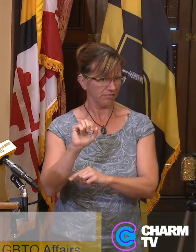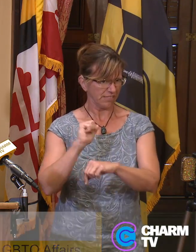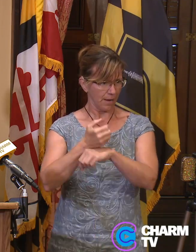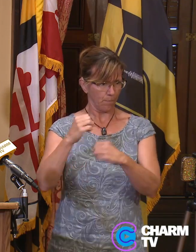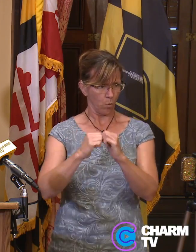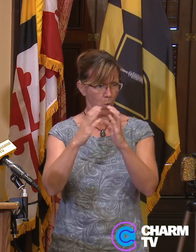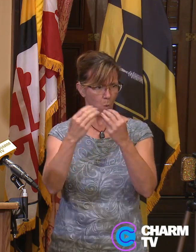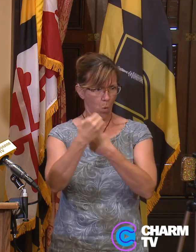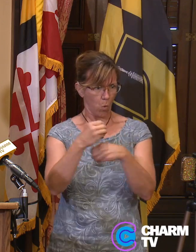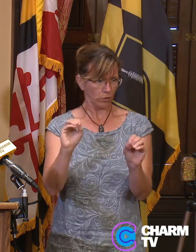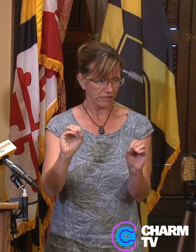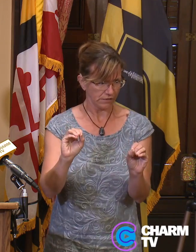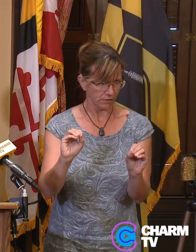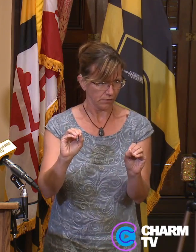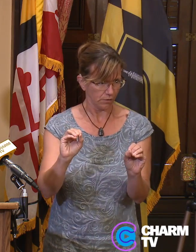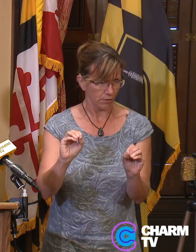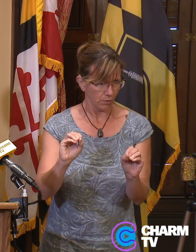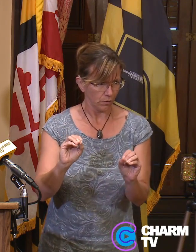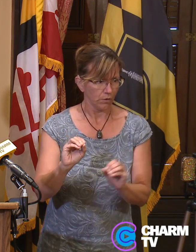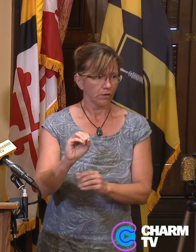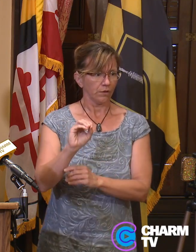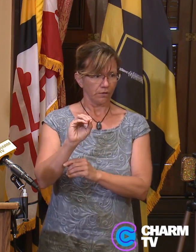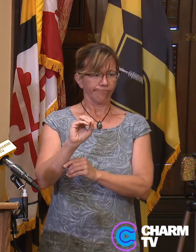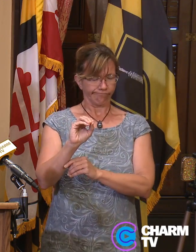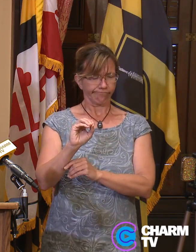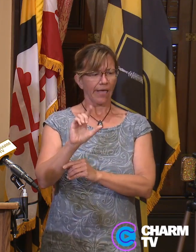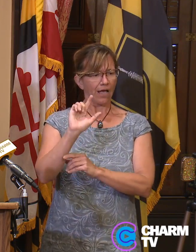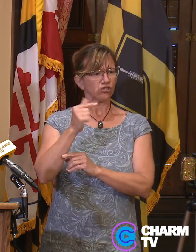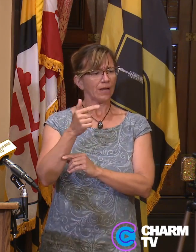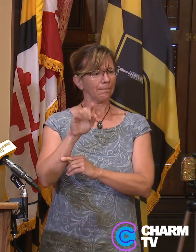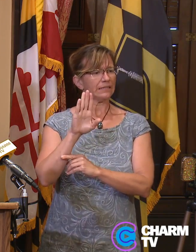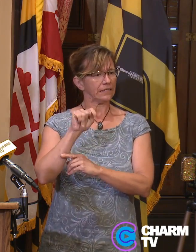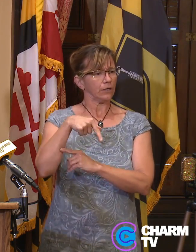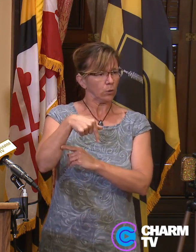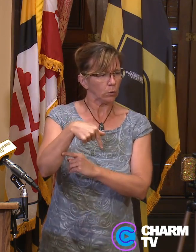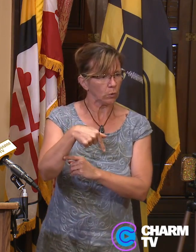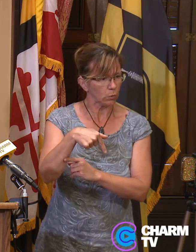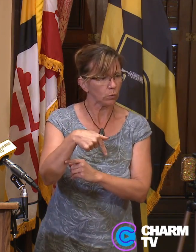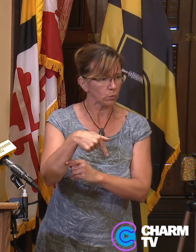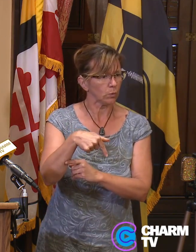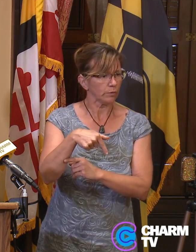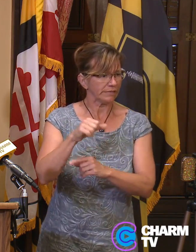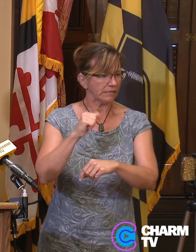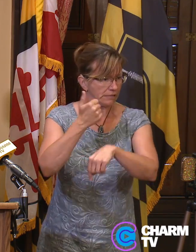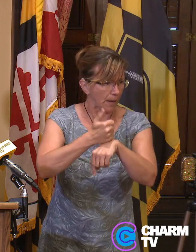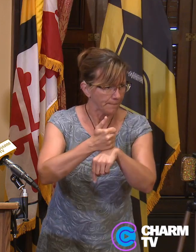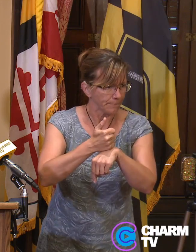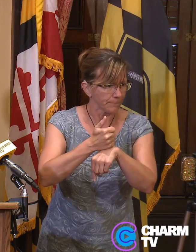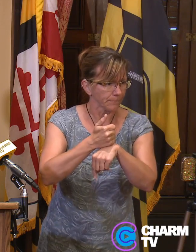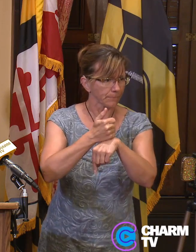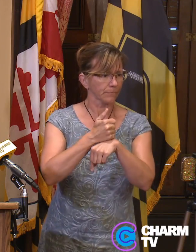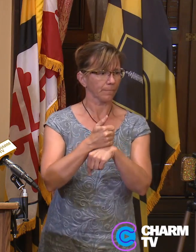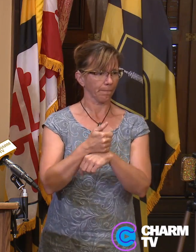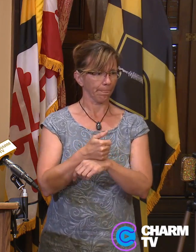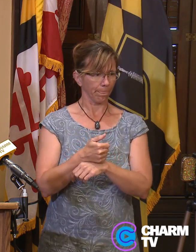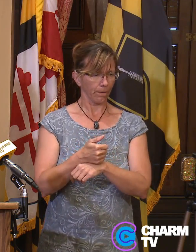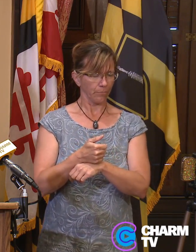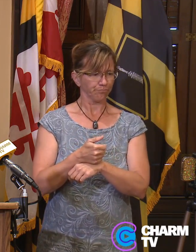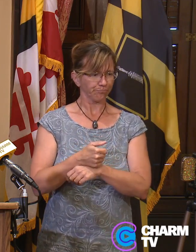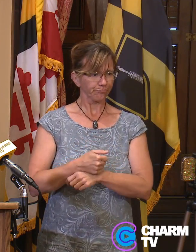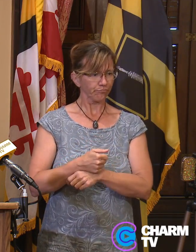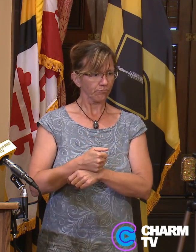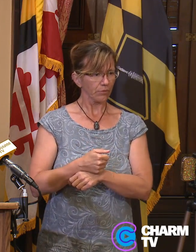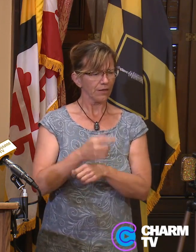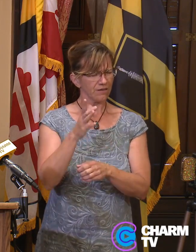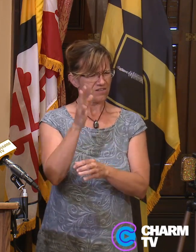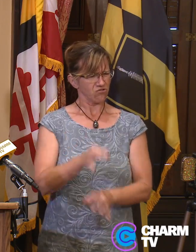and advocacy on behalf of our LGBTQ community and all of Baltimore. This is an important day for our